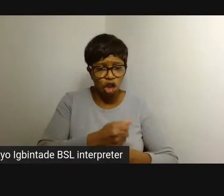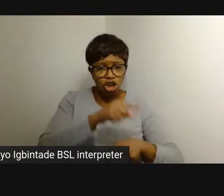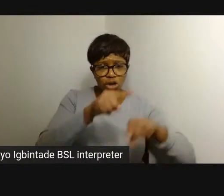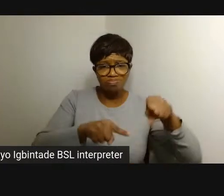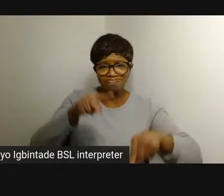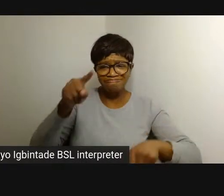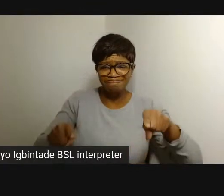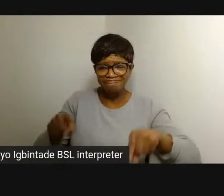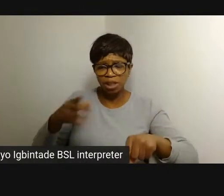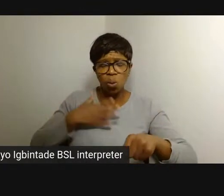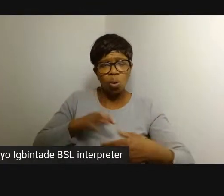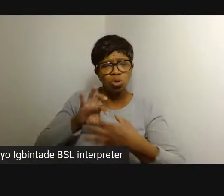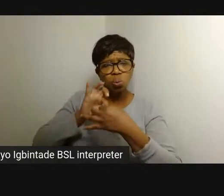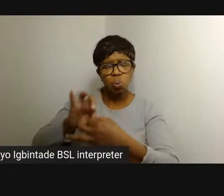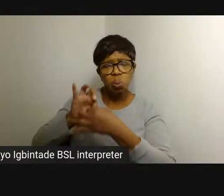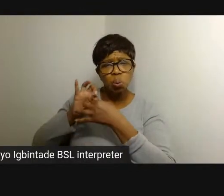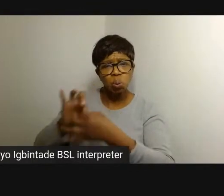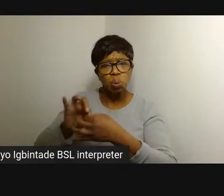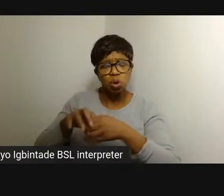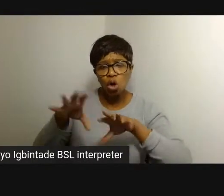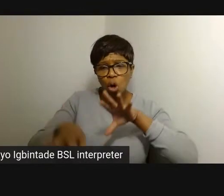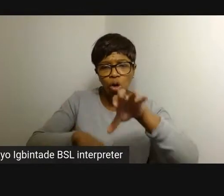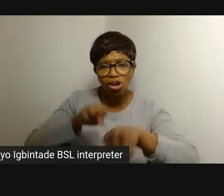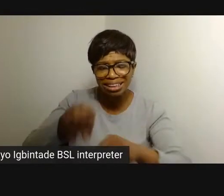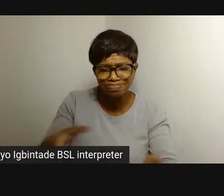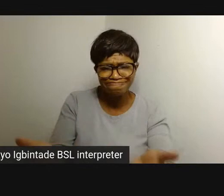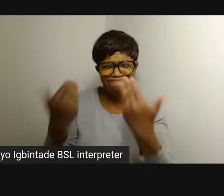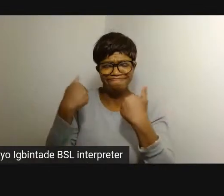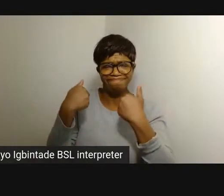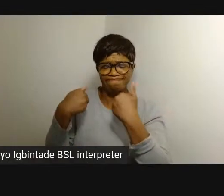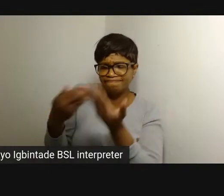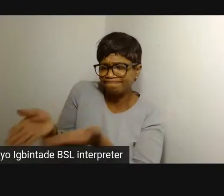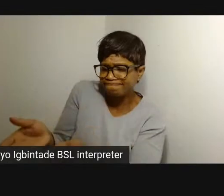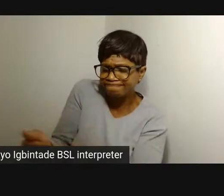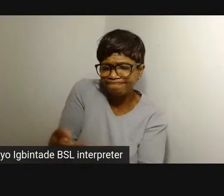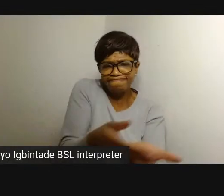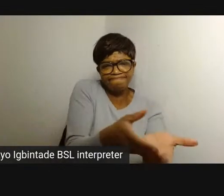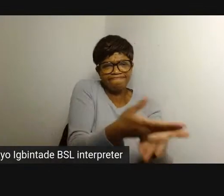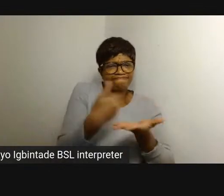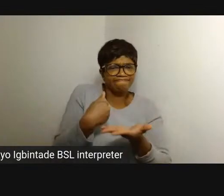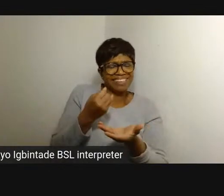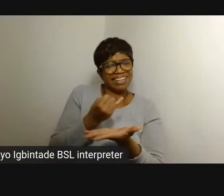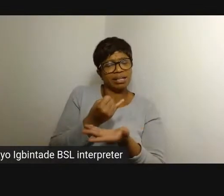to engage with decolonization, reparations, and anti-racism.